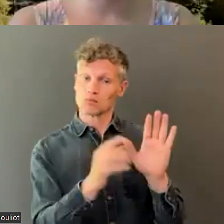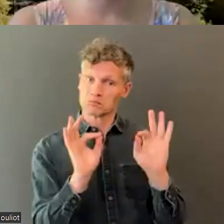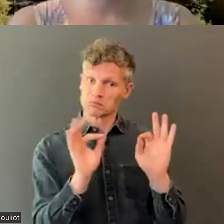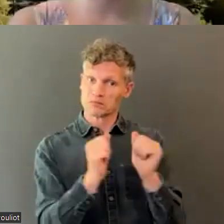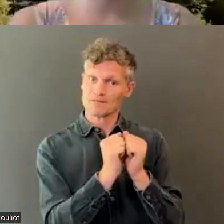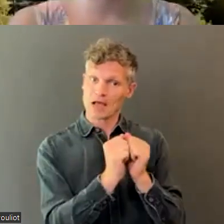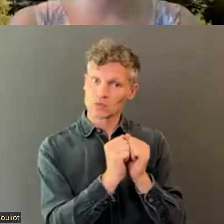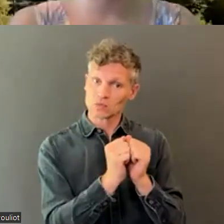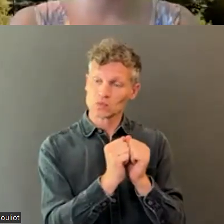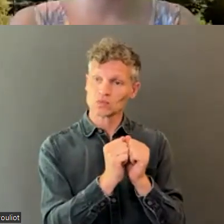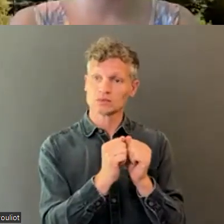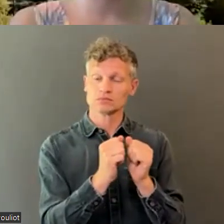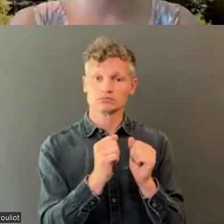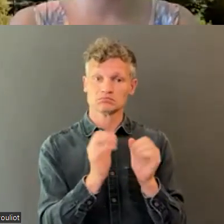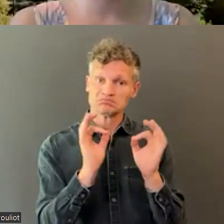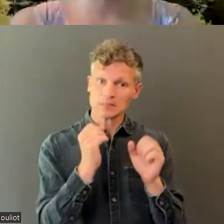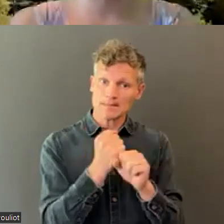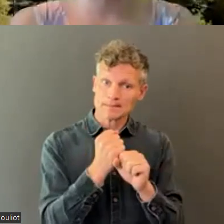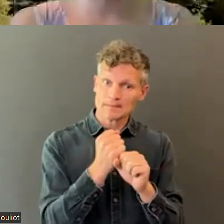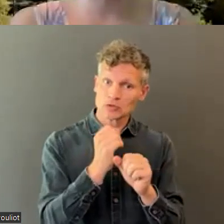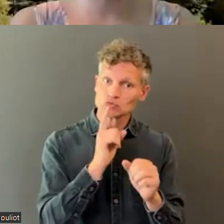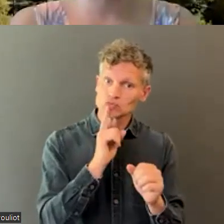that your own,